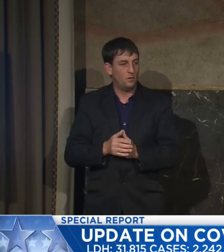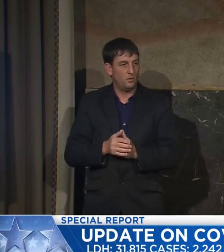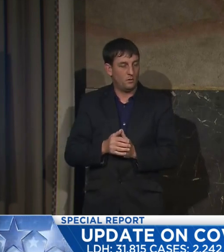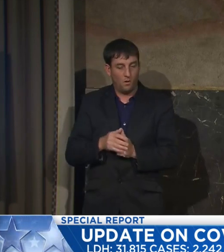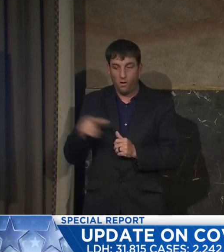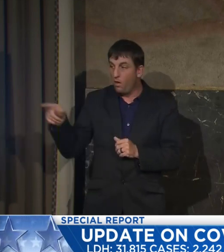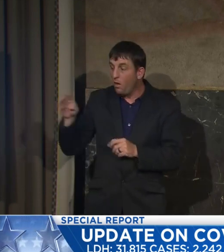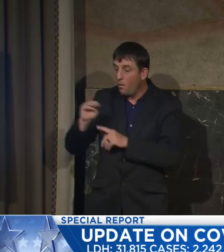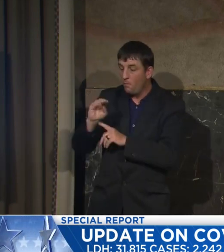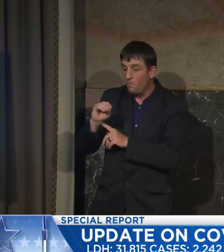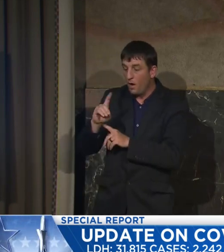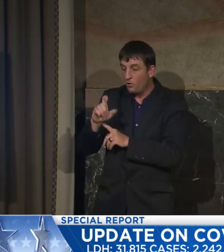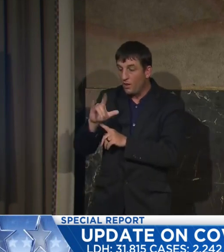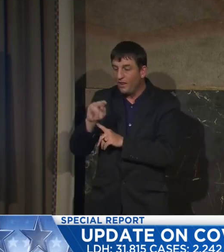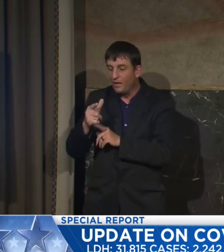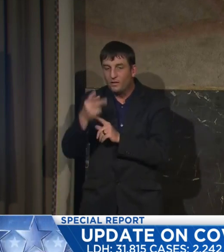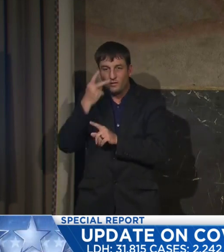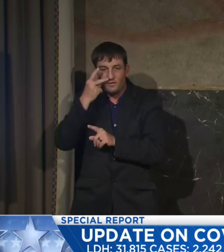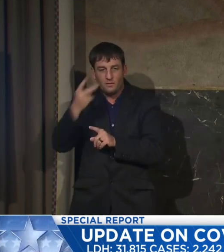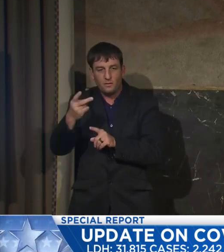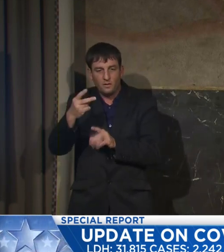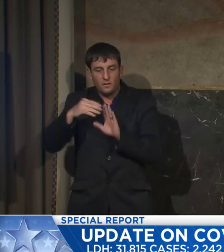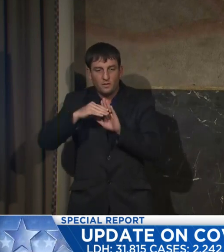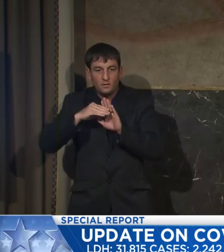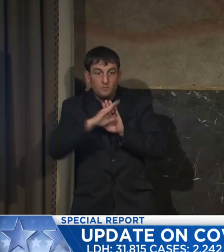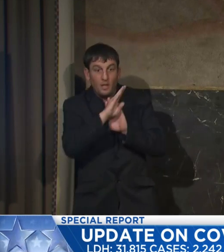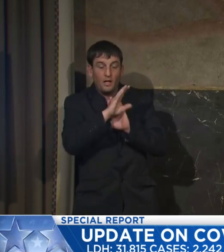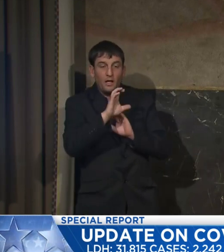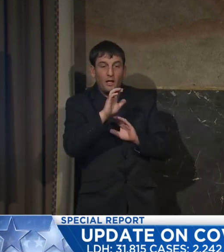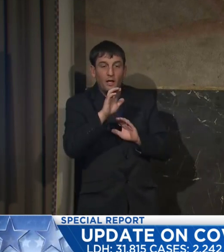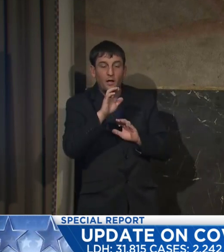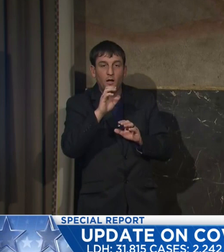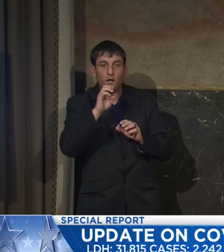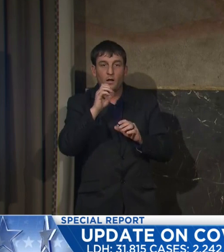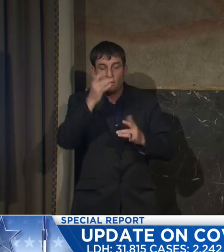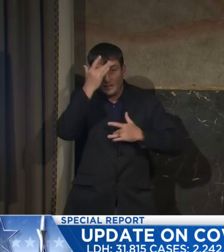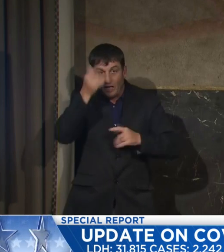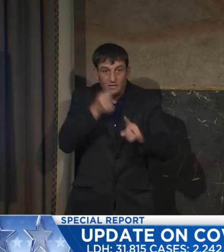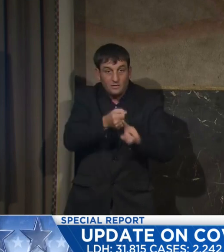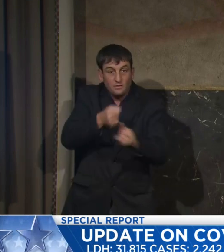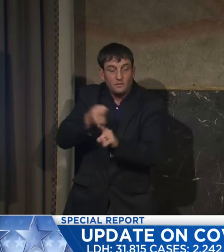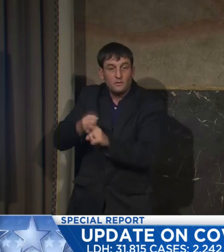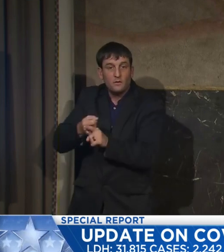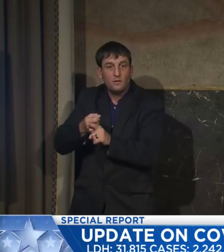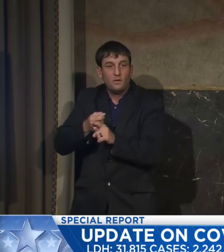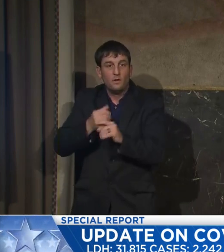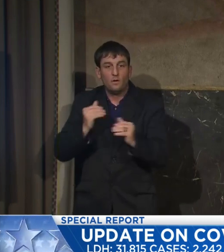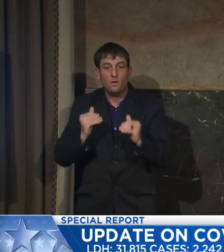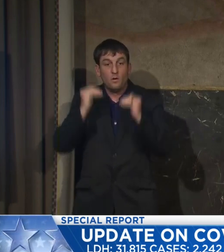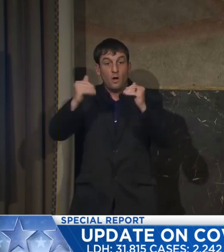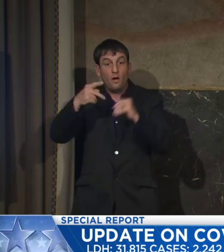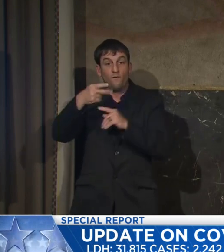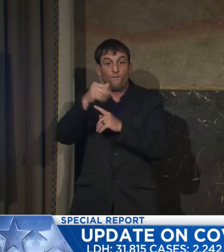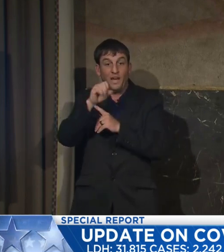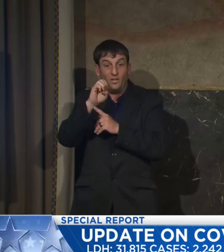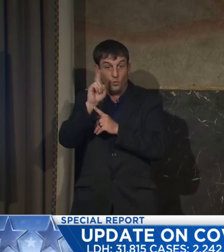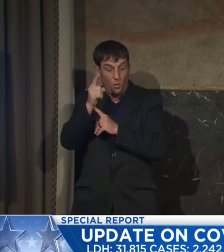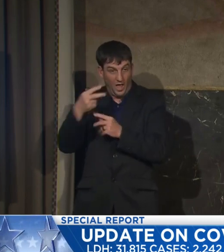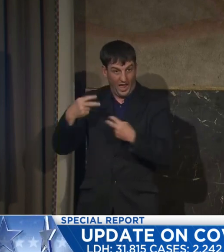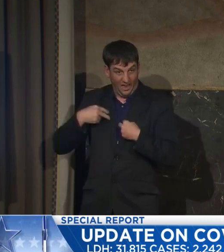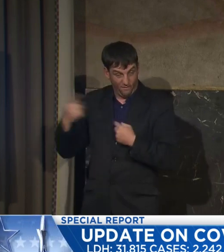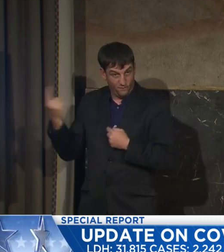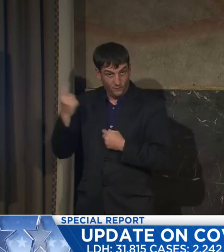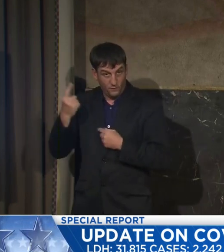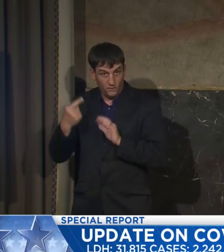suggest what the spike in cases, what spike in cases you should expect based on moving into phase 1, and what kinds of spikes